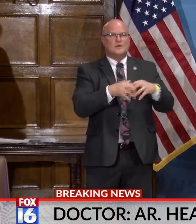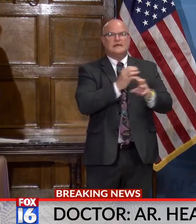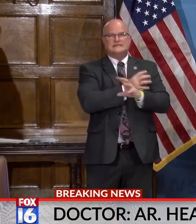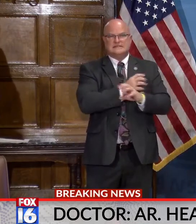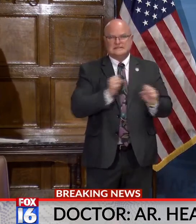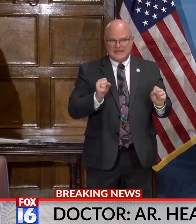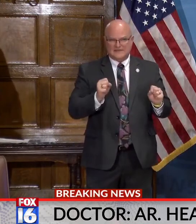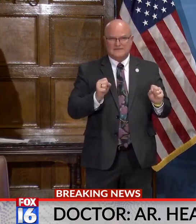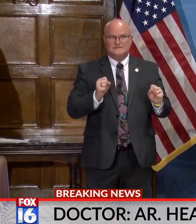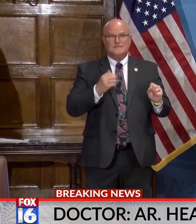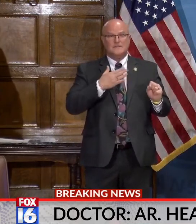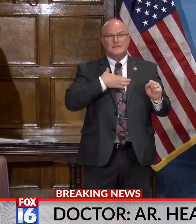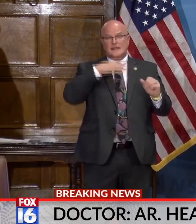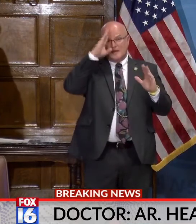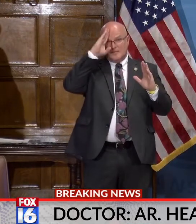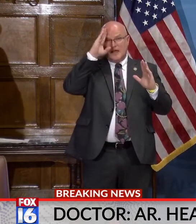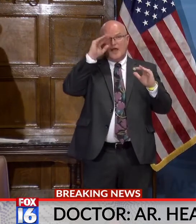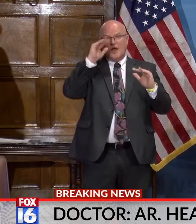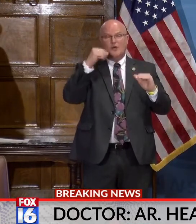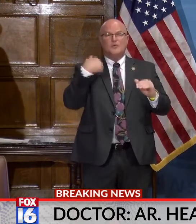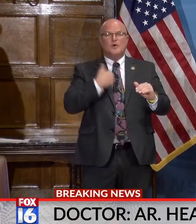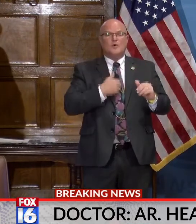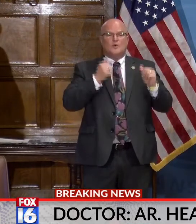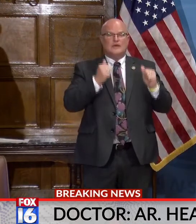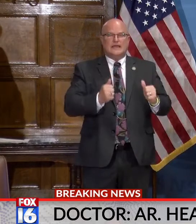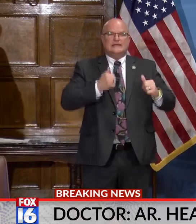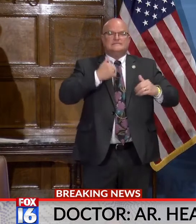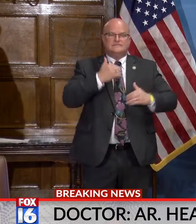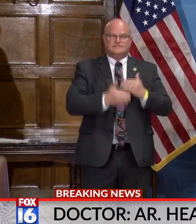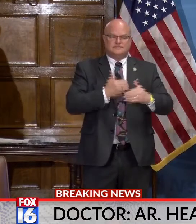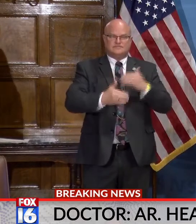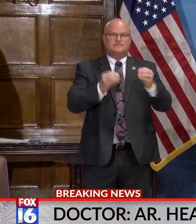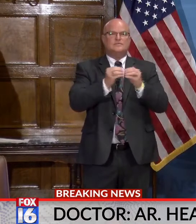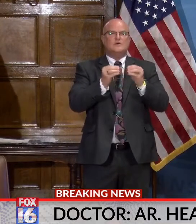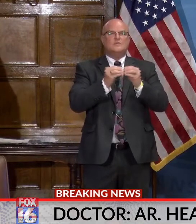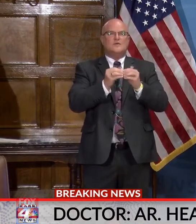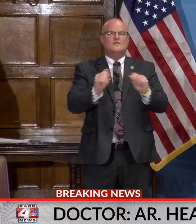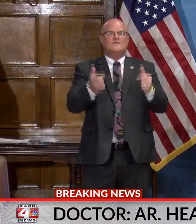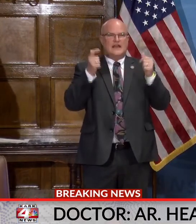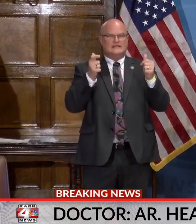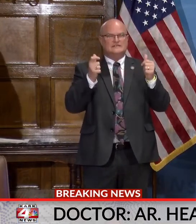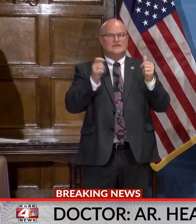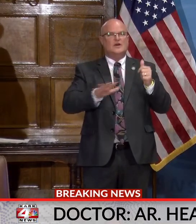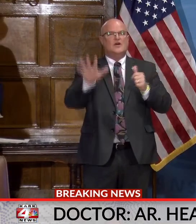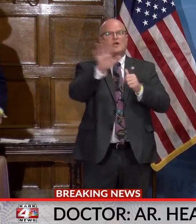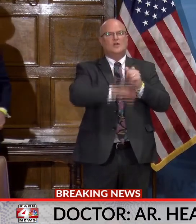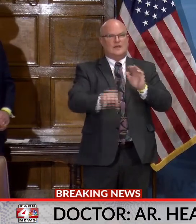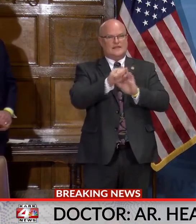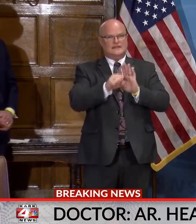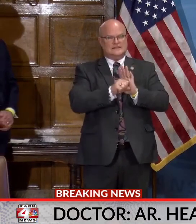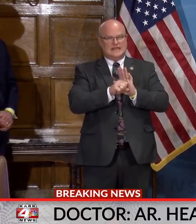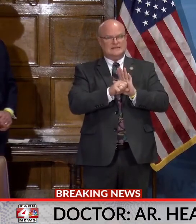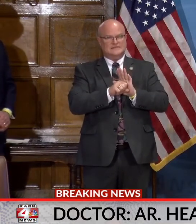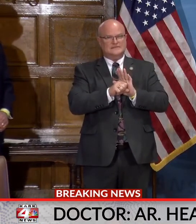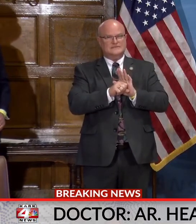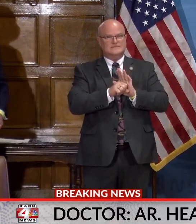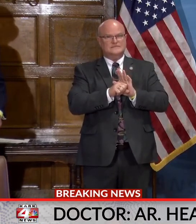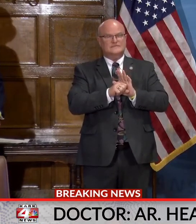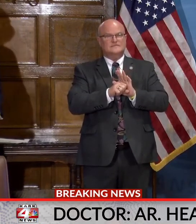my hope is that we can actually accelerate the timetable that has been set to distribute the vaccine across the state. So I want to